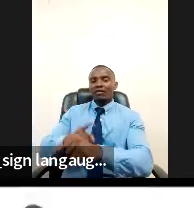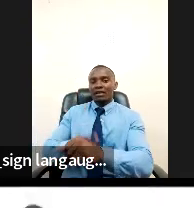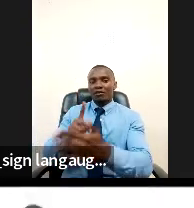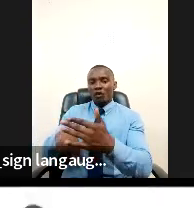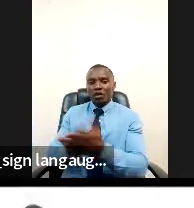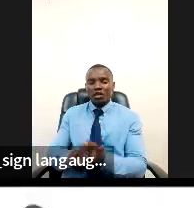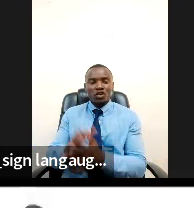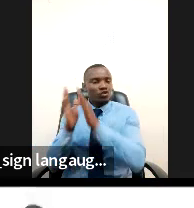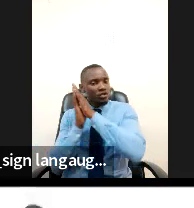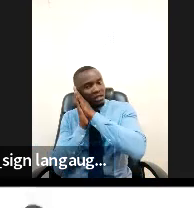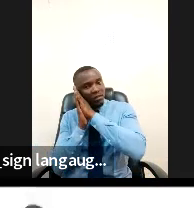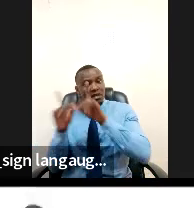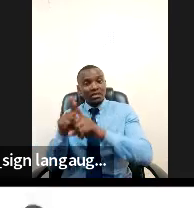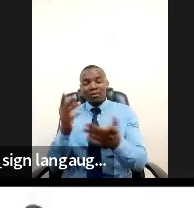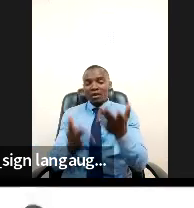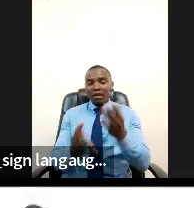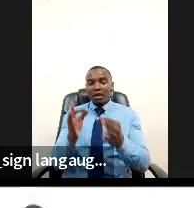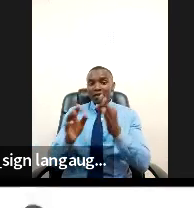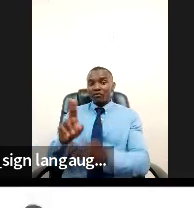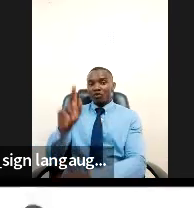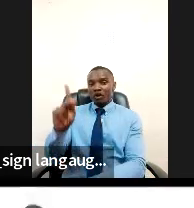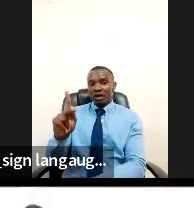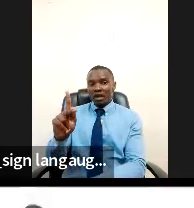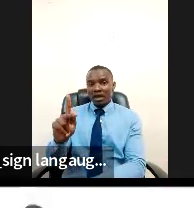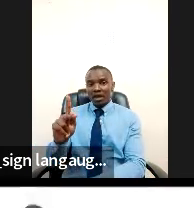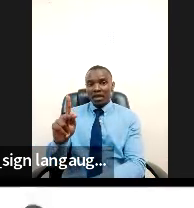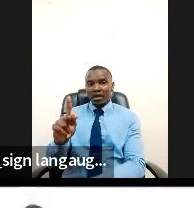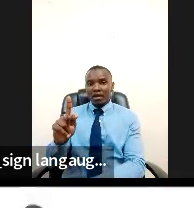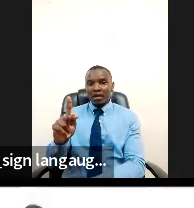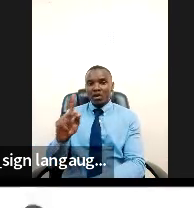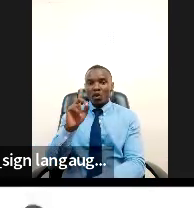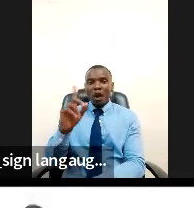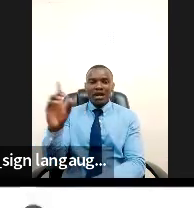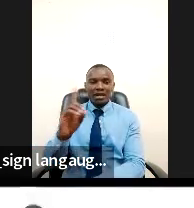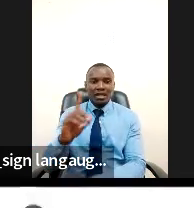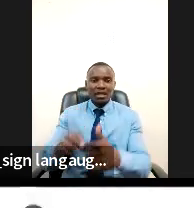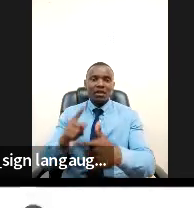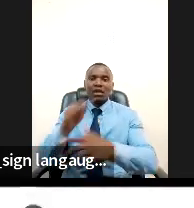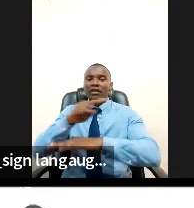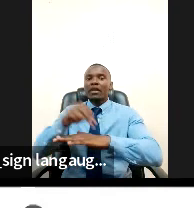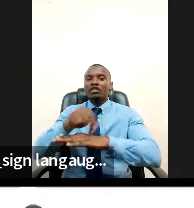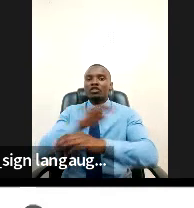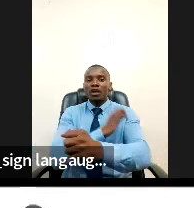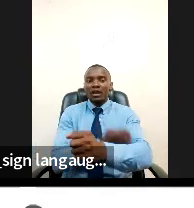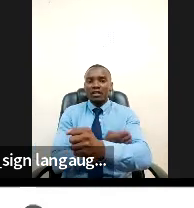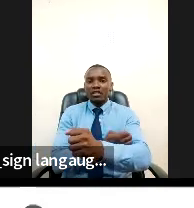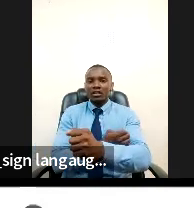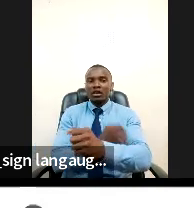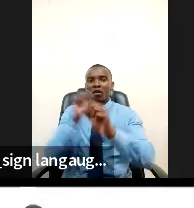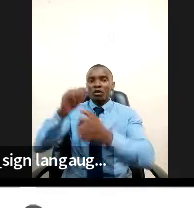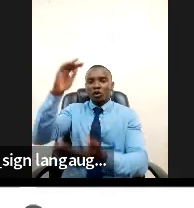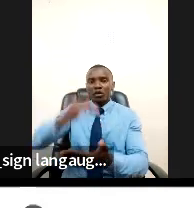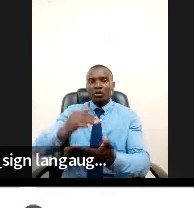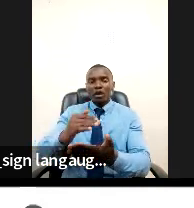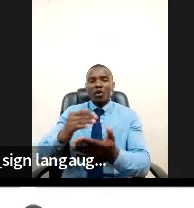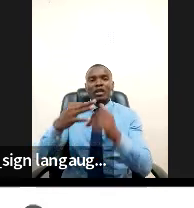estimated that if the UK alone only lowers their thermostat by 1 degree, the national energy bill can be reduced by